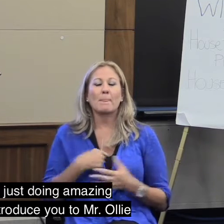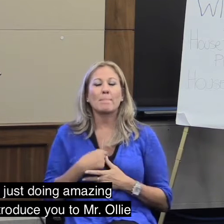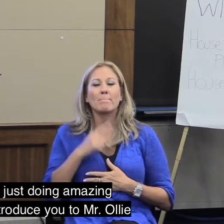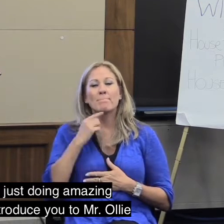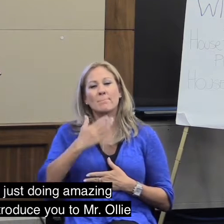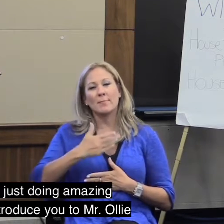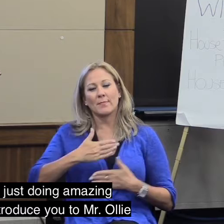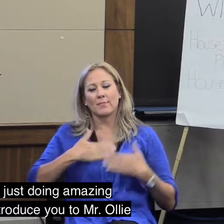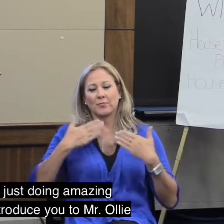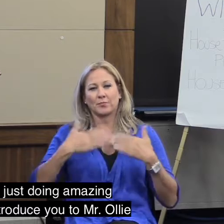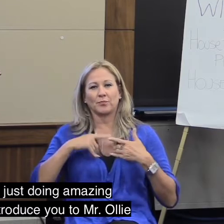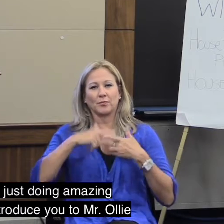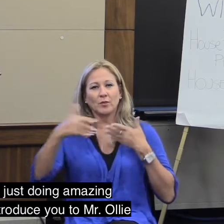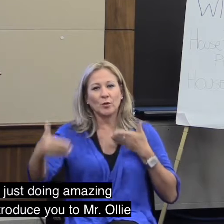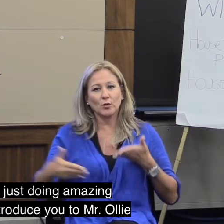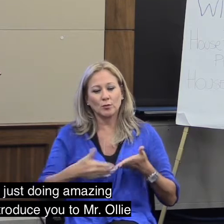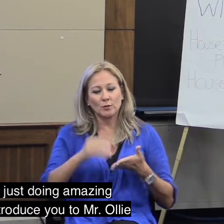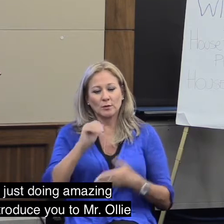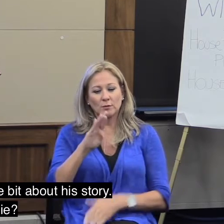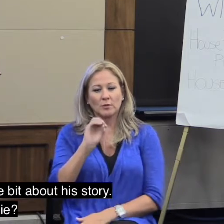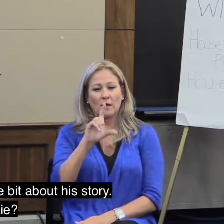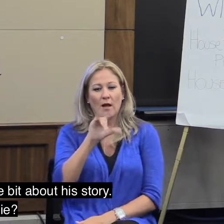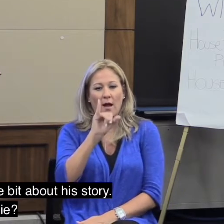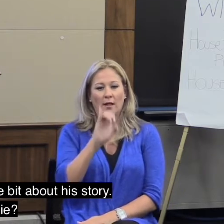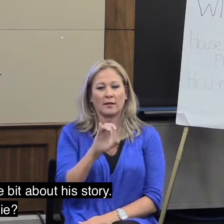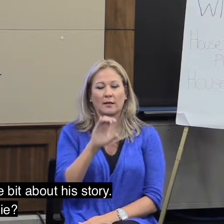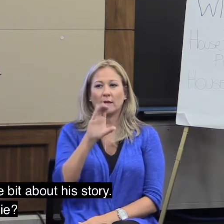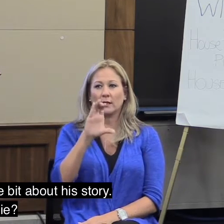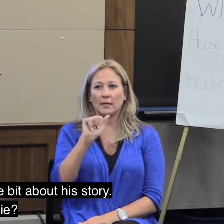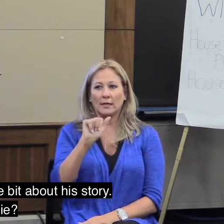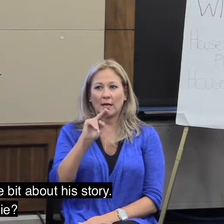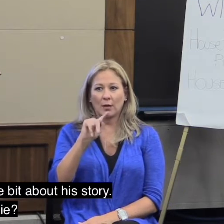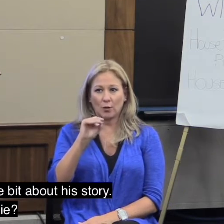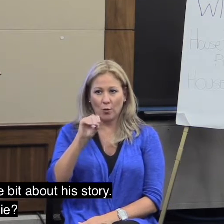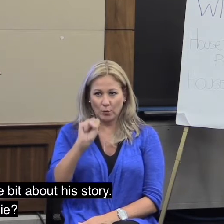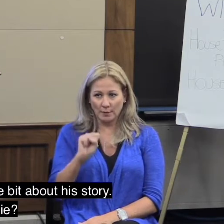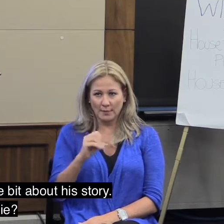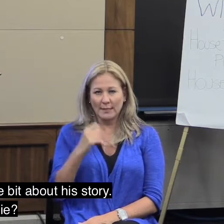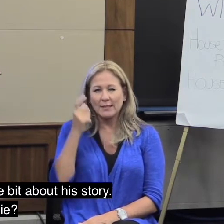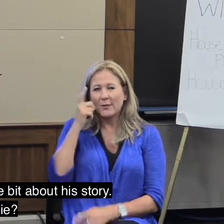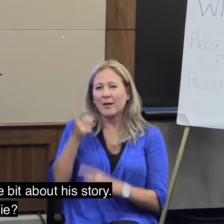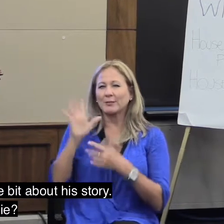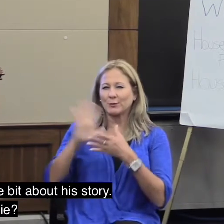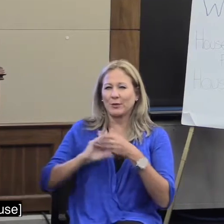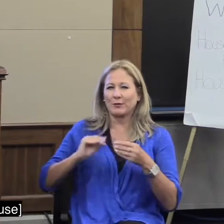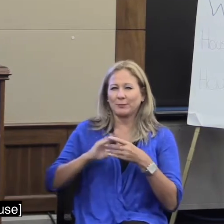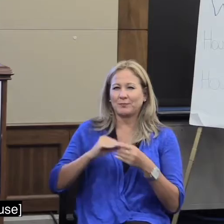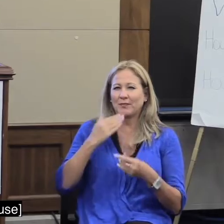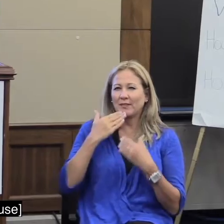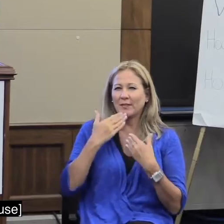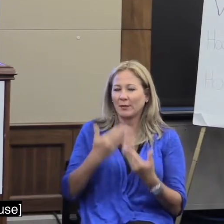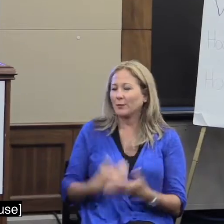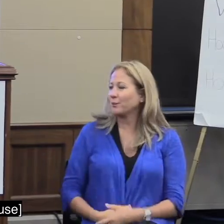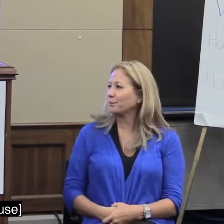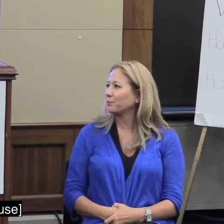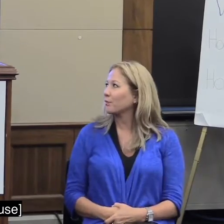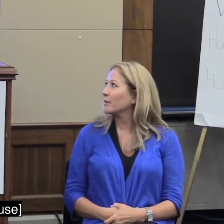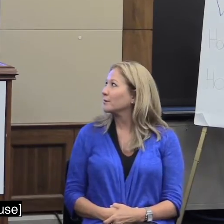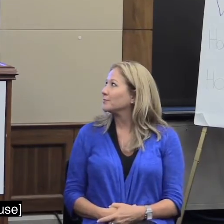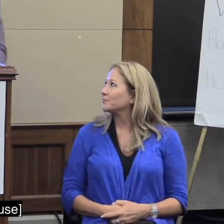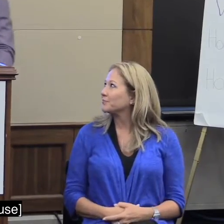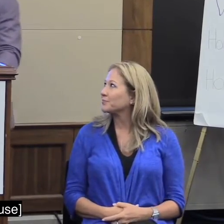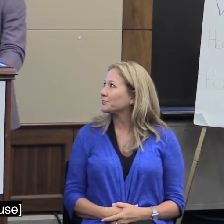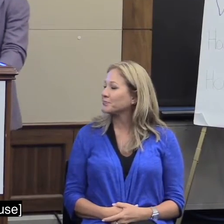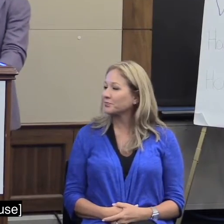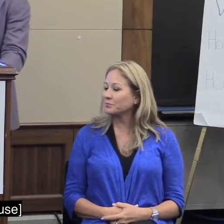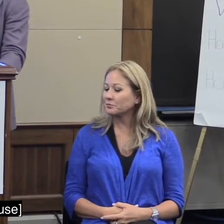to introduce you to Mr. Ollie Cantos and hear a little bit about his story. So, Ollie. Thank you so much.